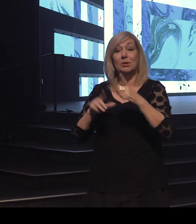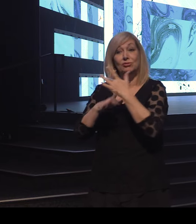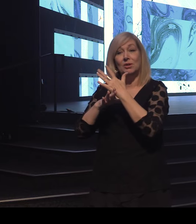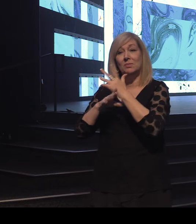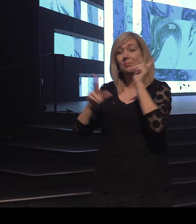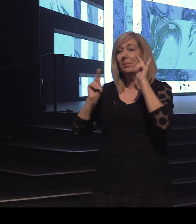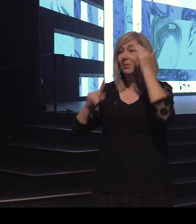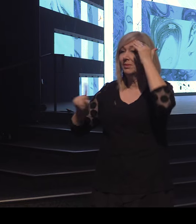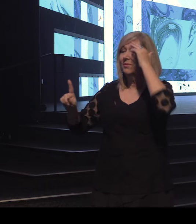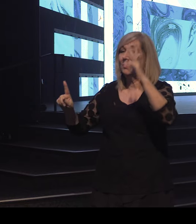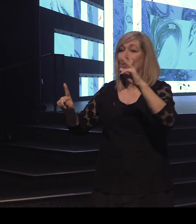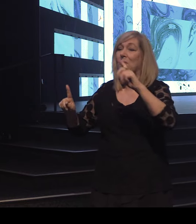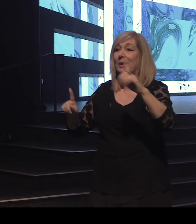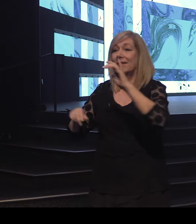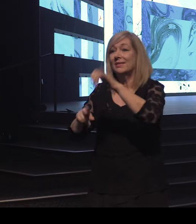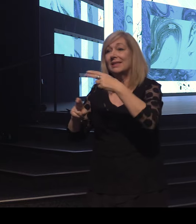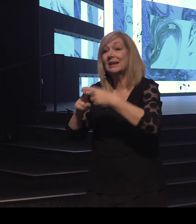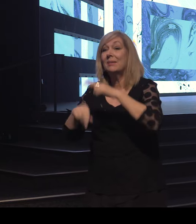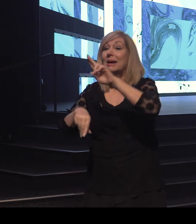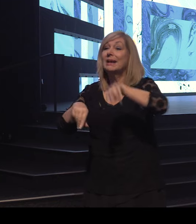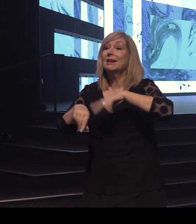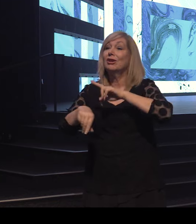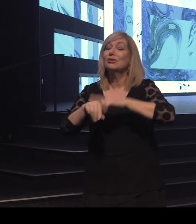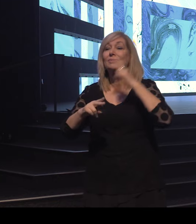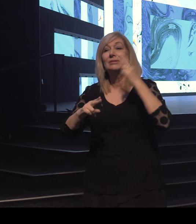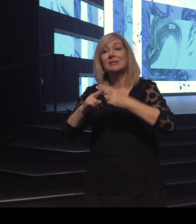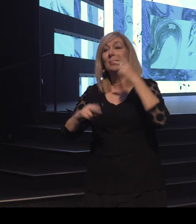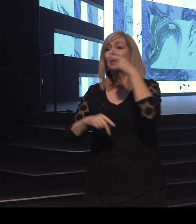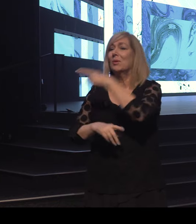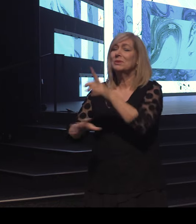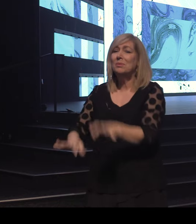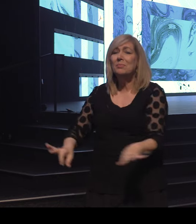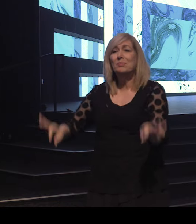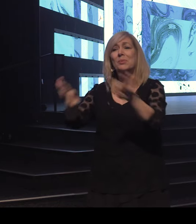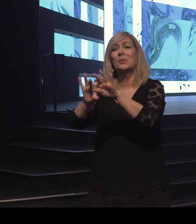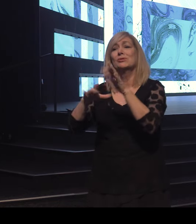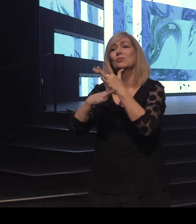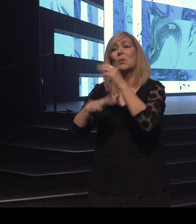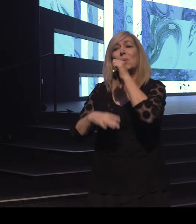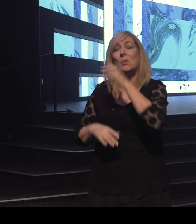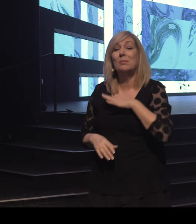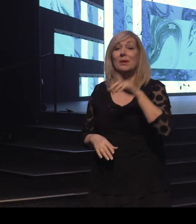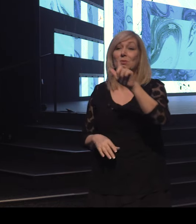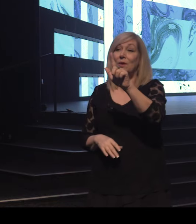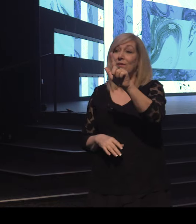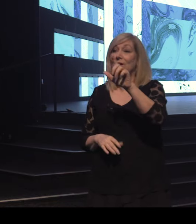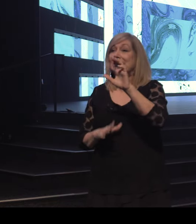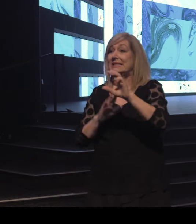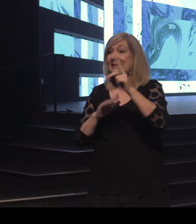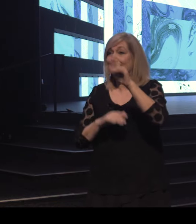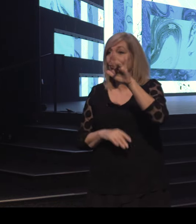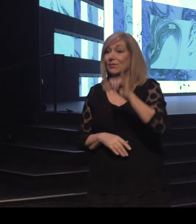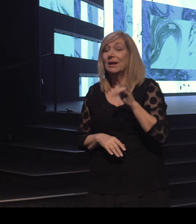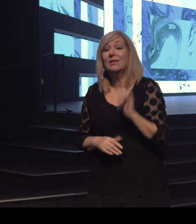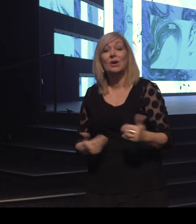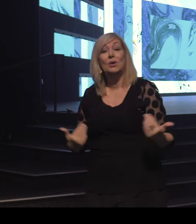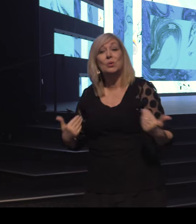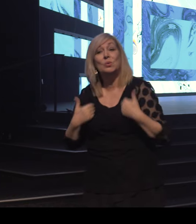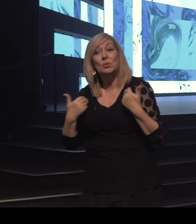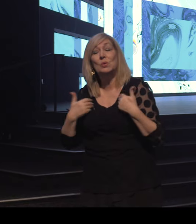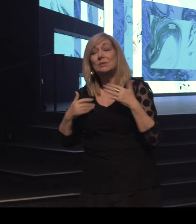her. National TV named her the most important German woman of the 20th century. And the youth of this